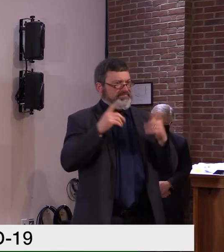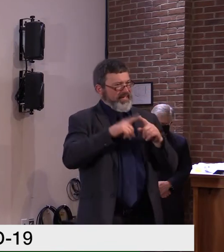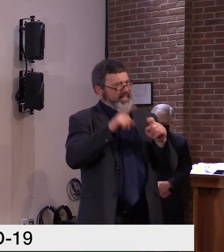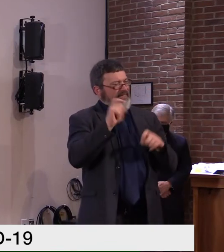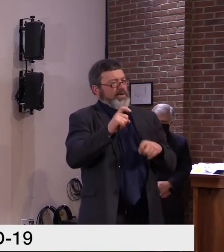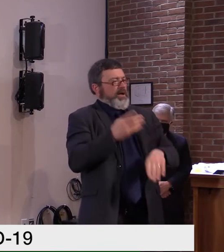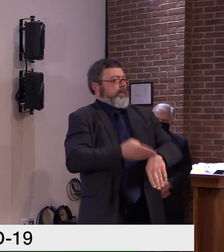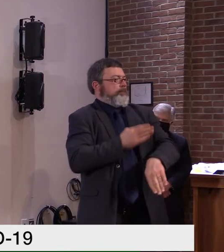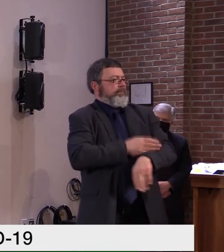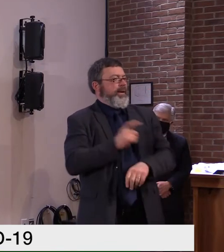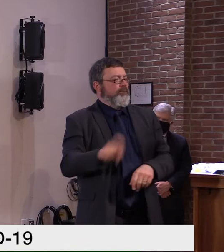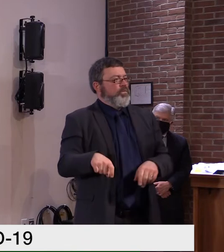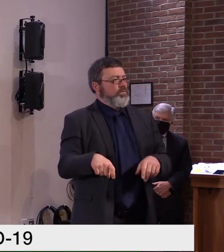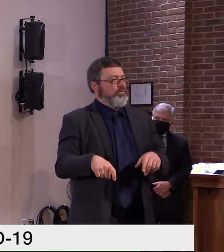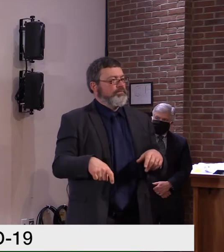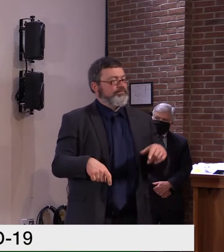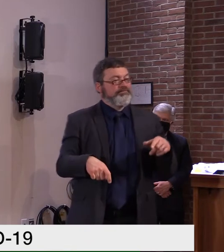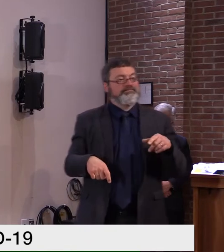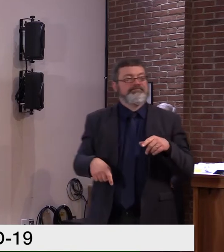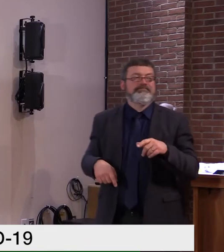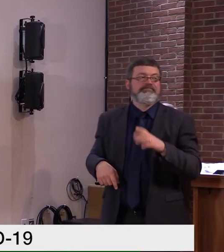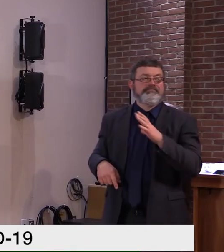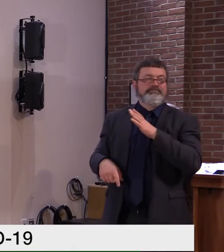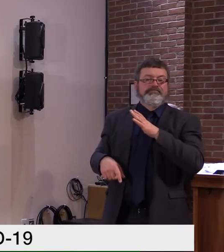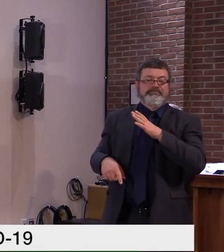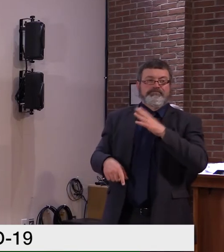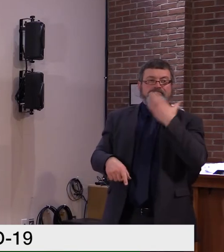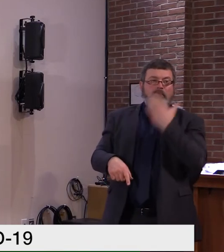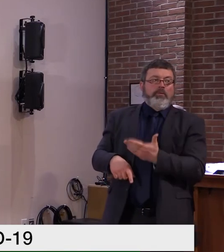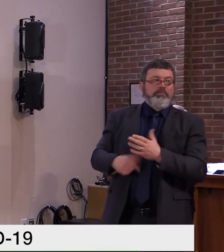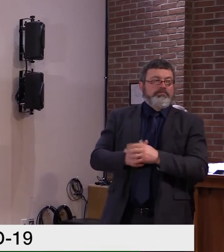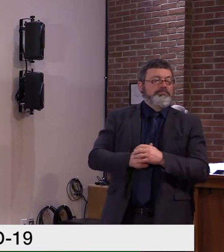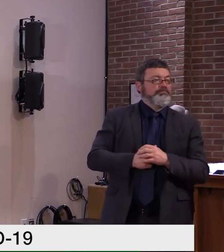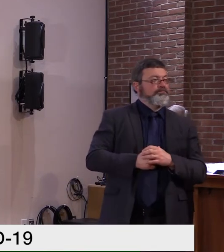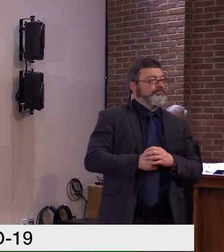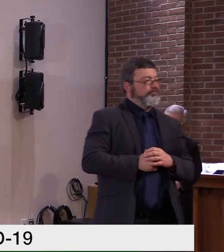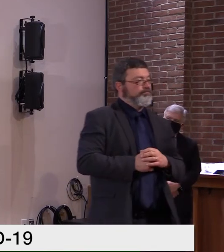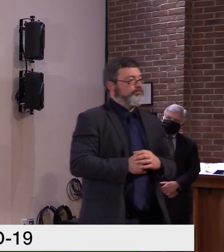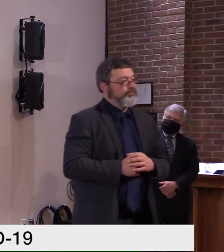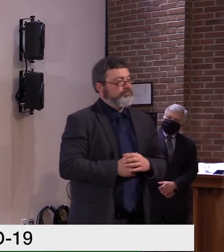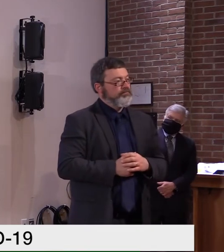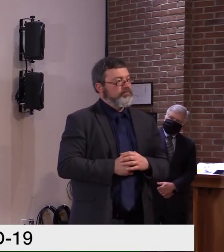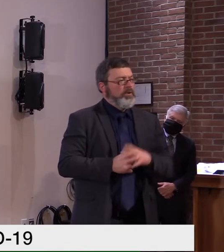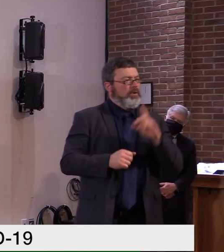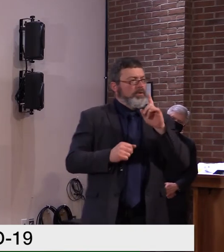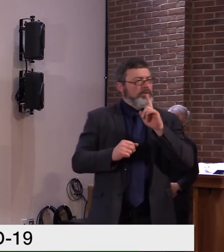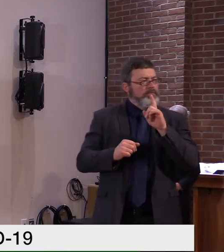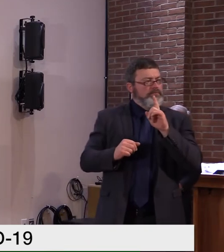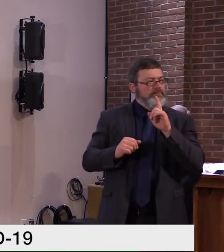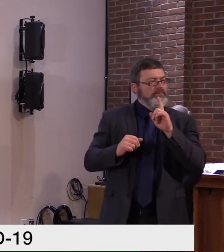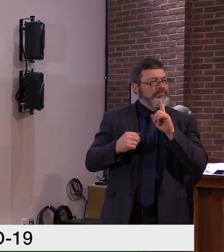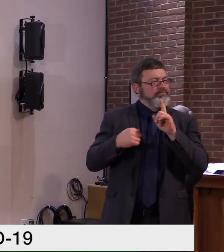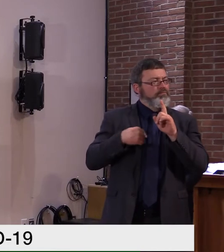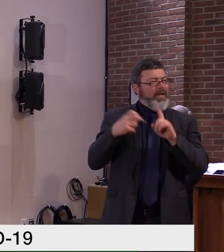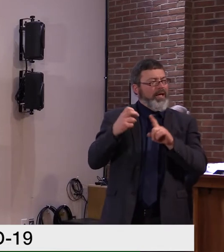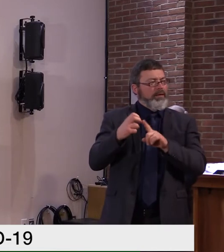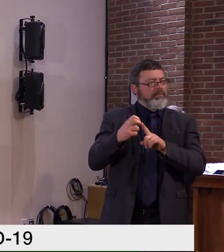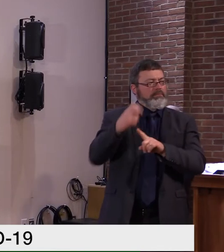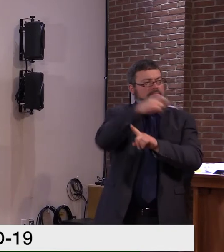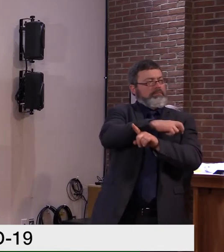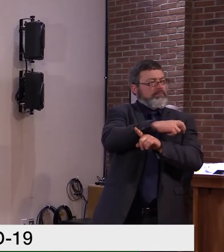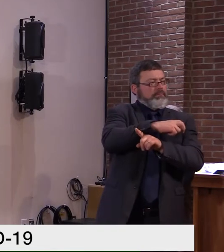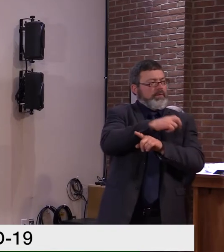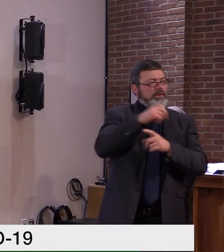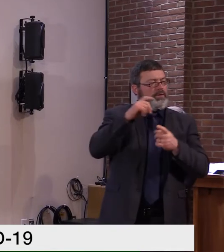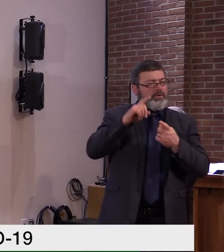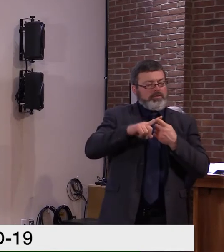Thank you. I may want to go back. Dr. Kelso, was there anything that you wanted to add to the previous question?